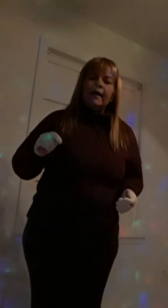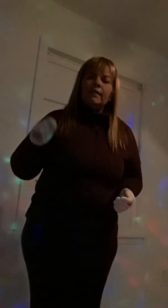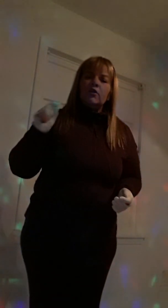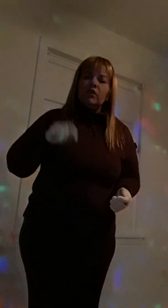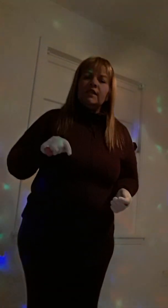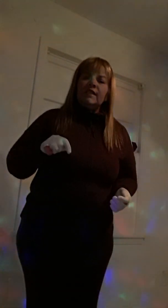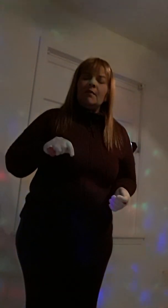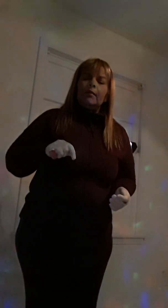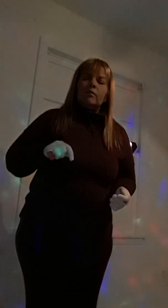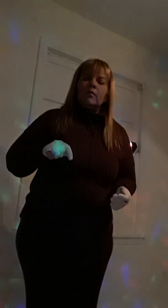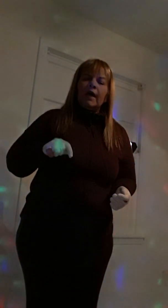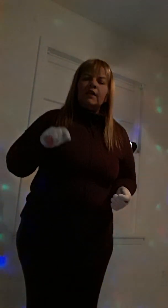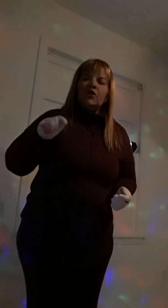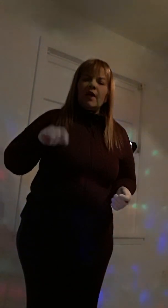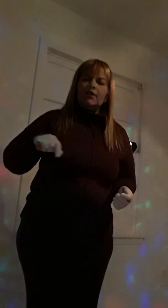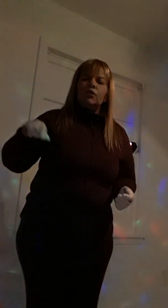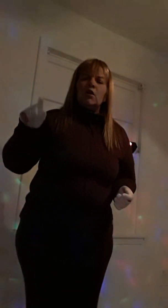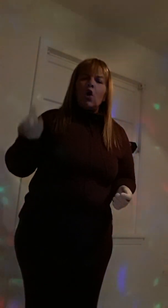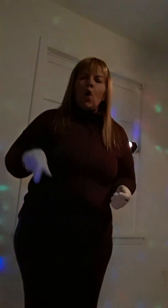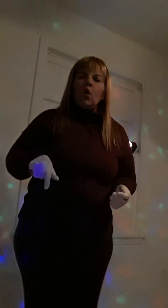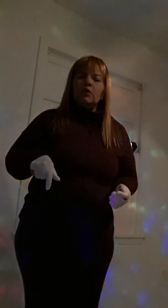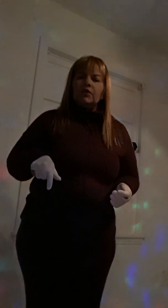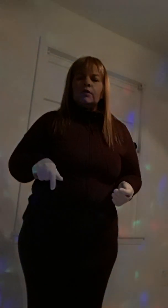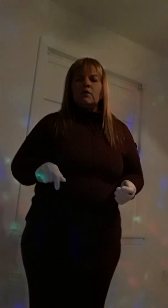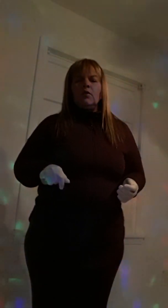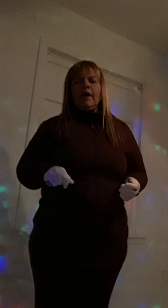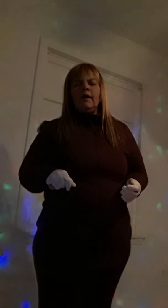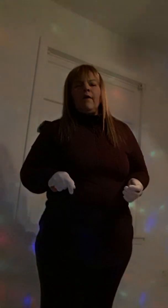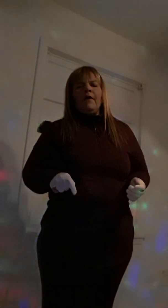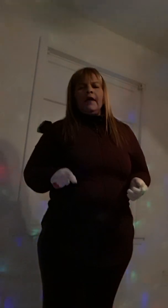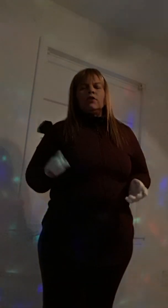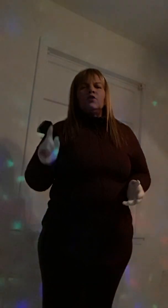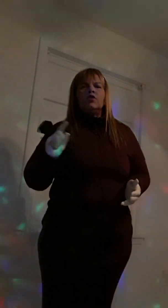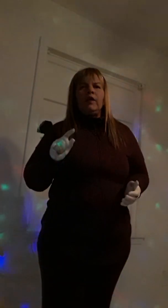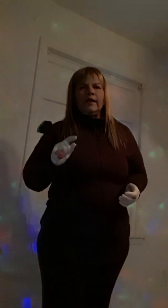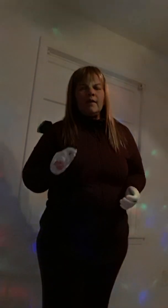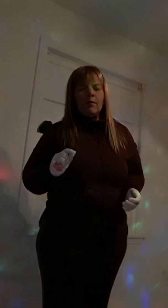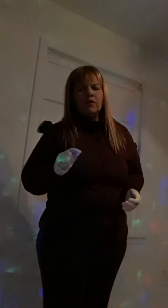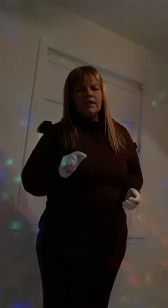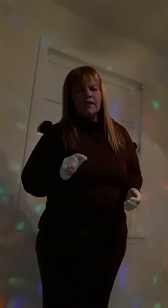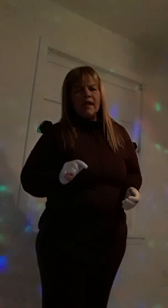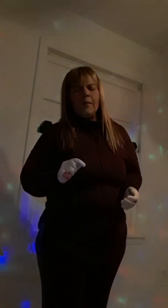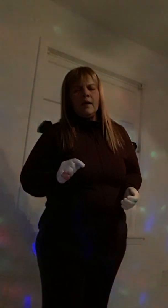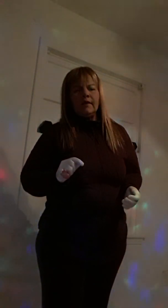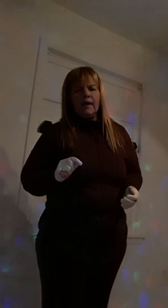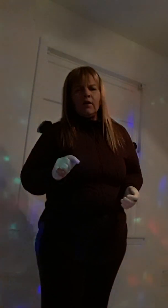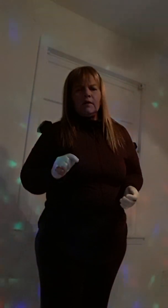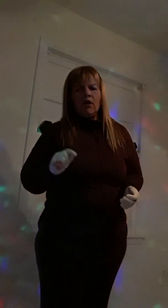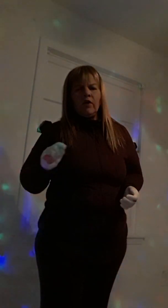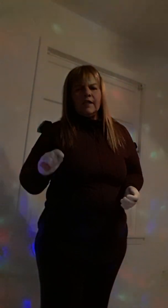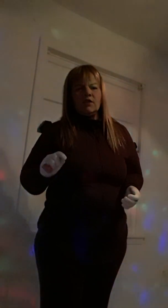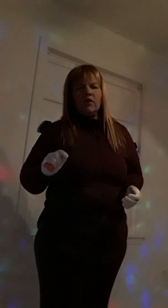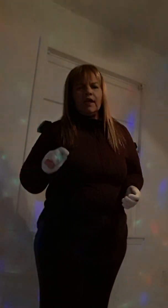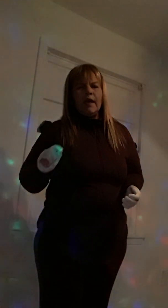connect our system international calls, right? Nosotros conectamos el sistema de conexión de